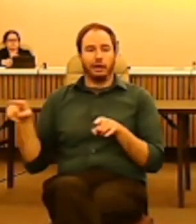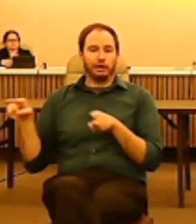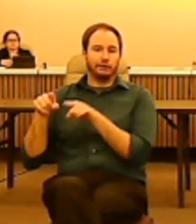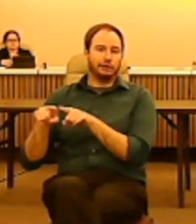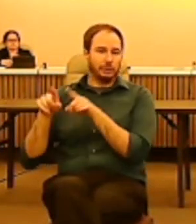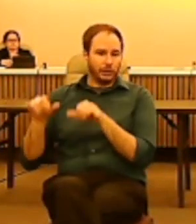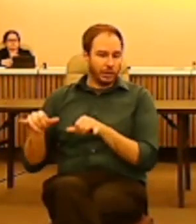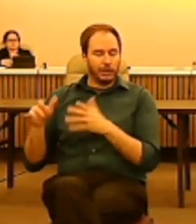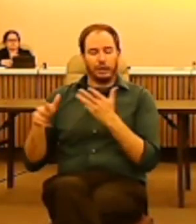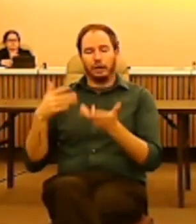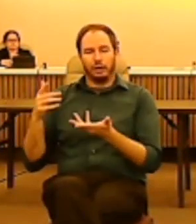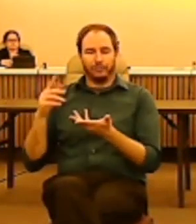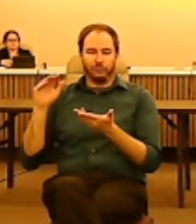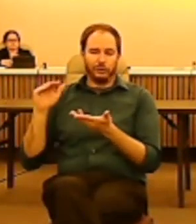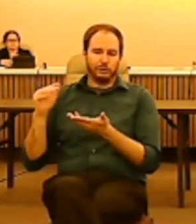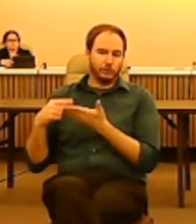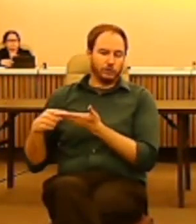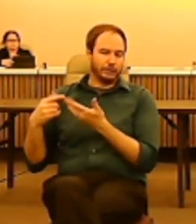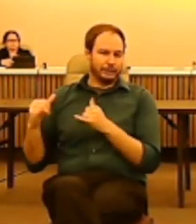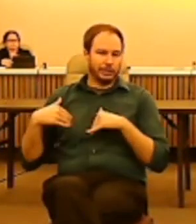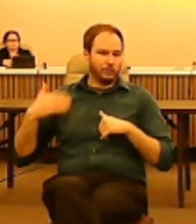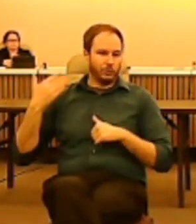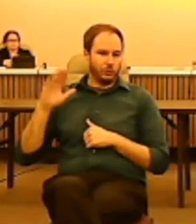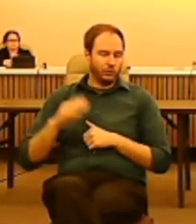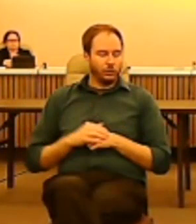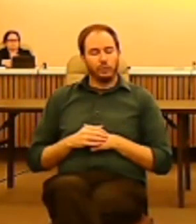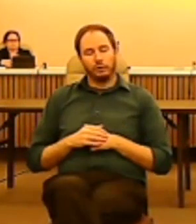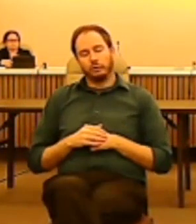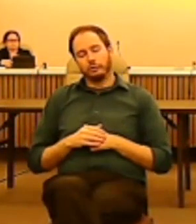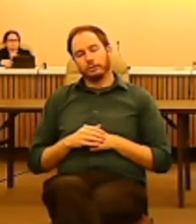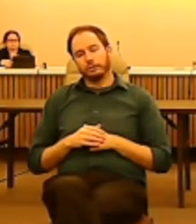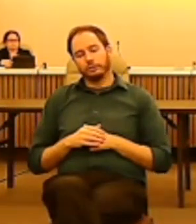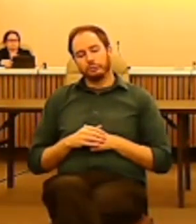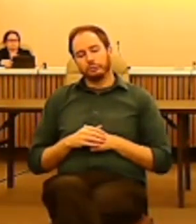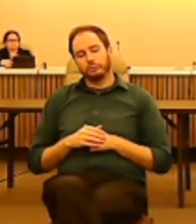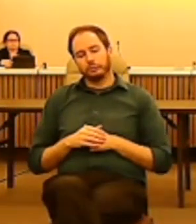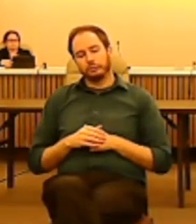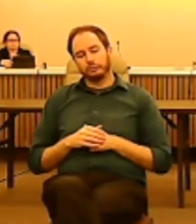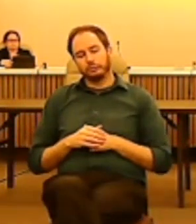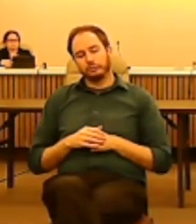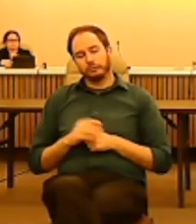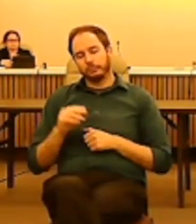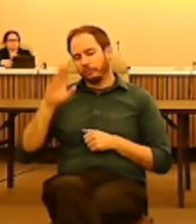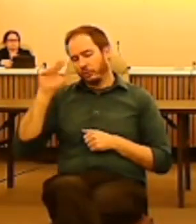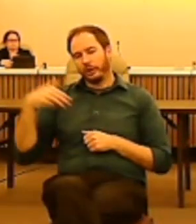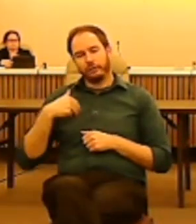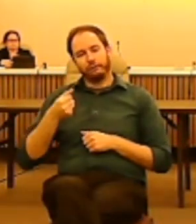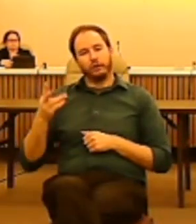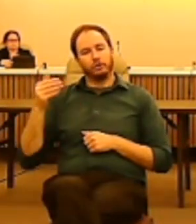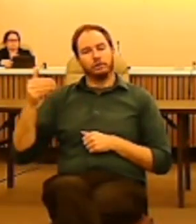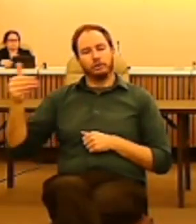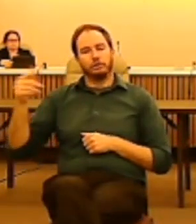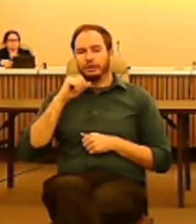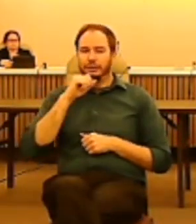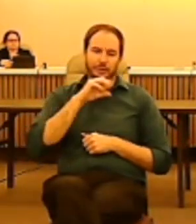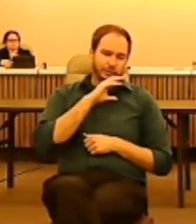already are going to have. So, you know, like I know there's there's some events at the senior center